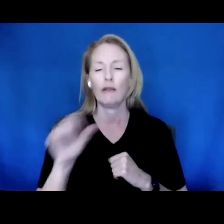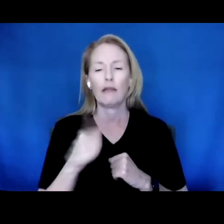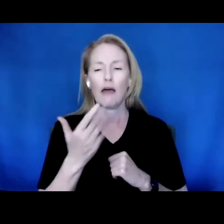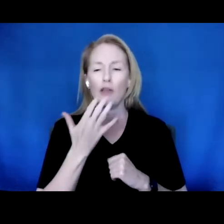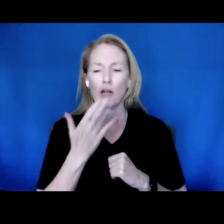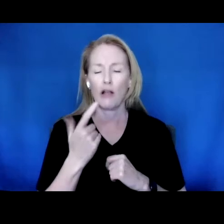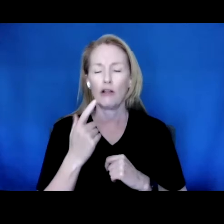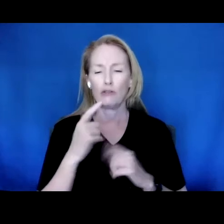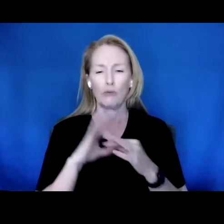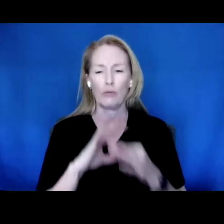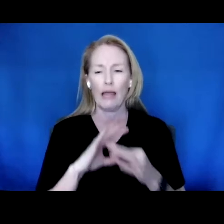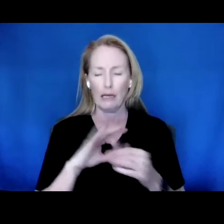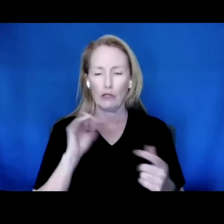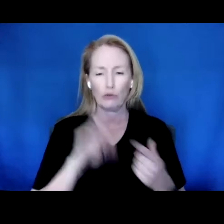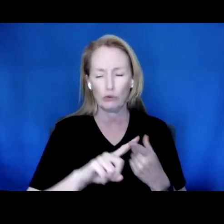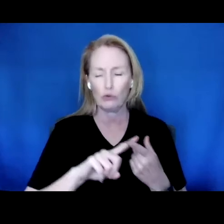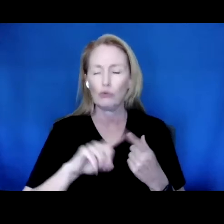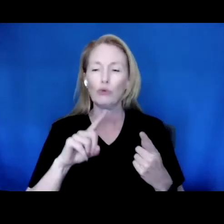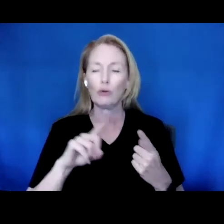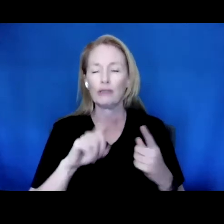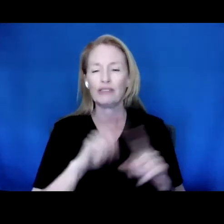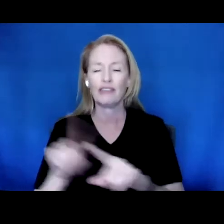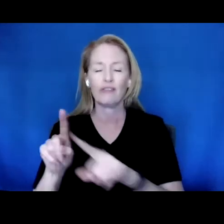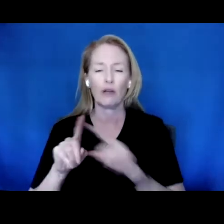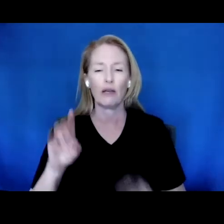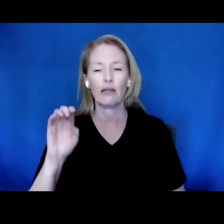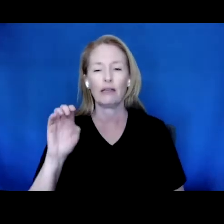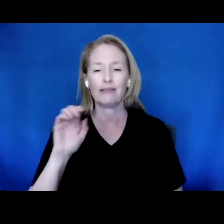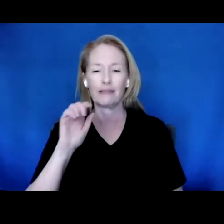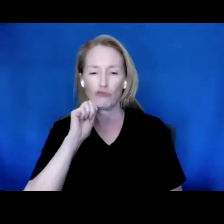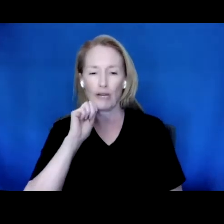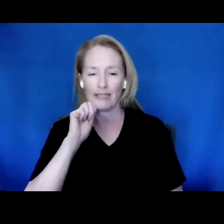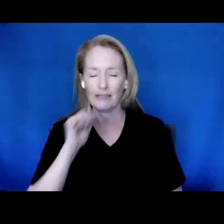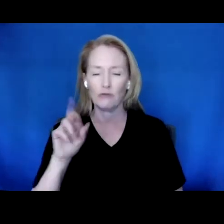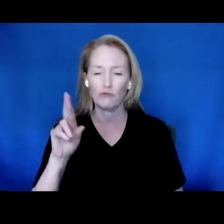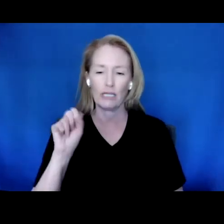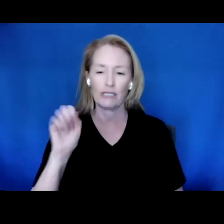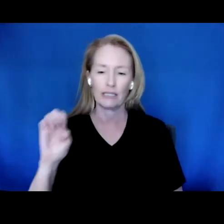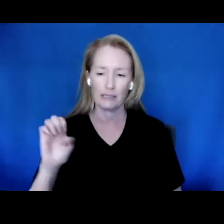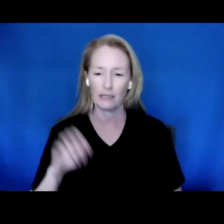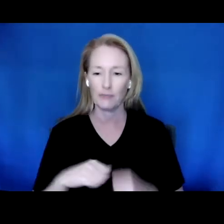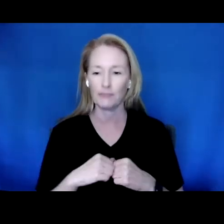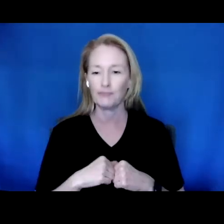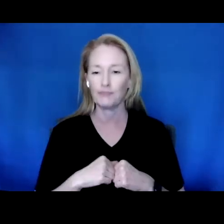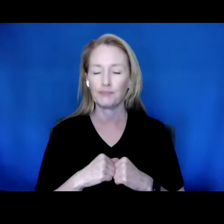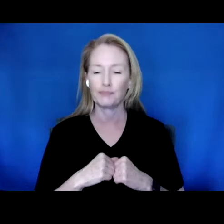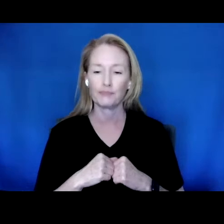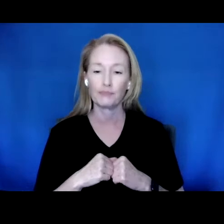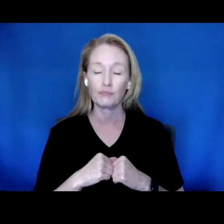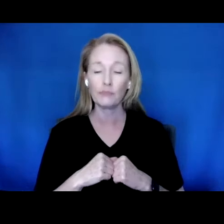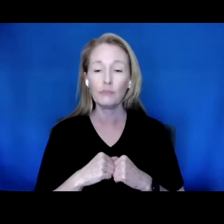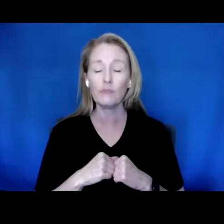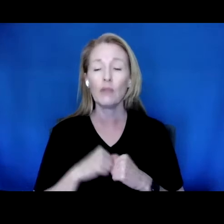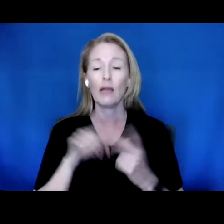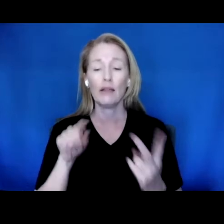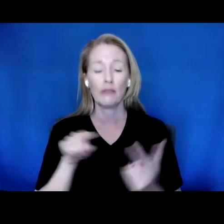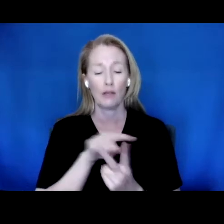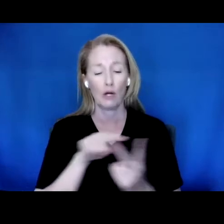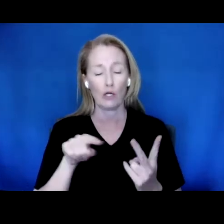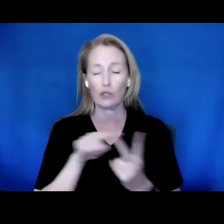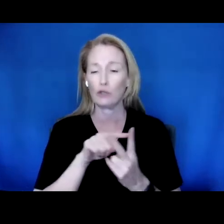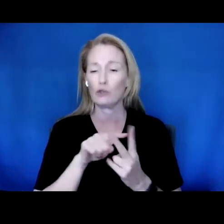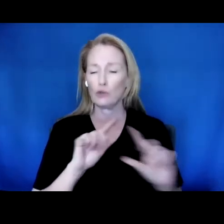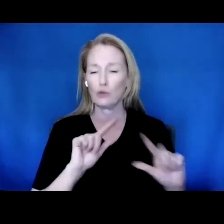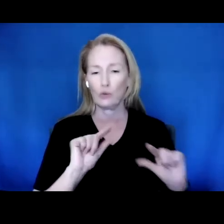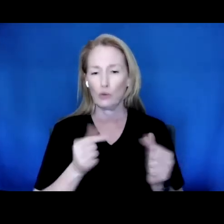ethnicities. An even deeper dive into the races and ethnicities, there's 2 groups that I really want to